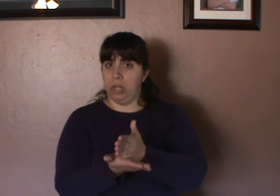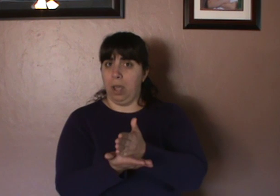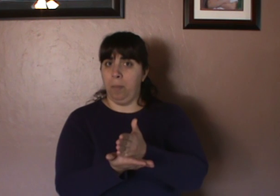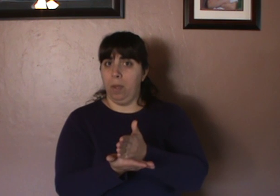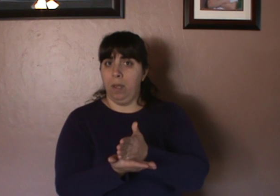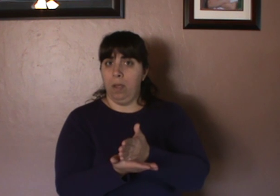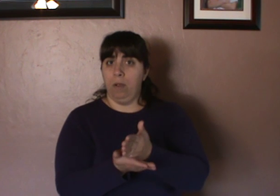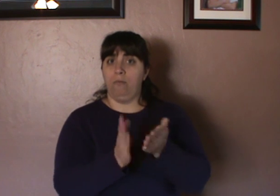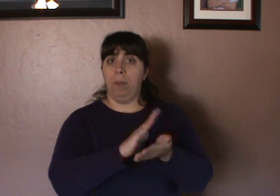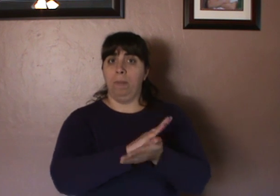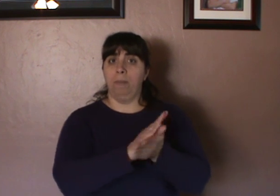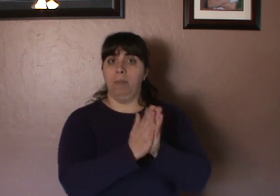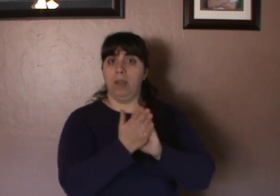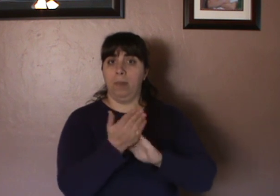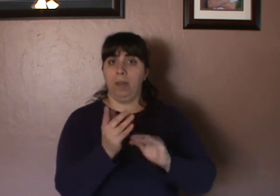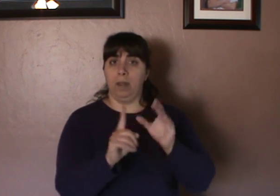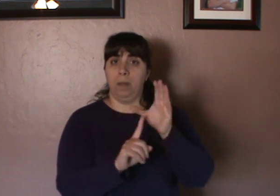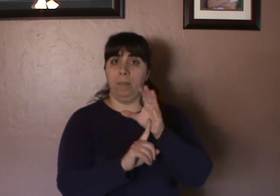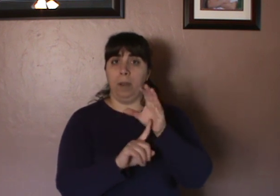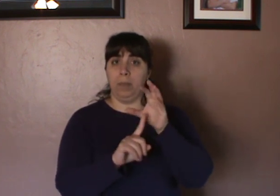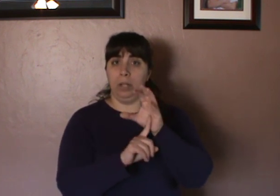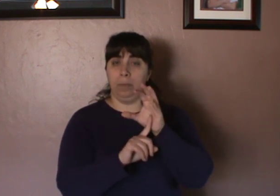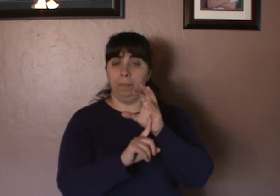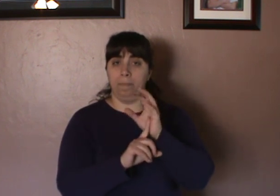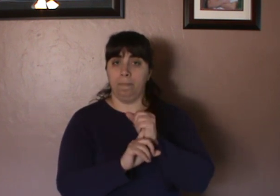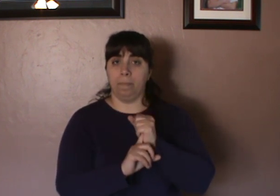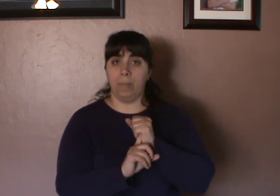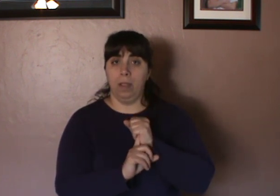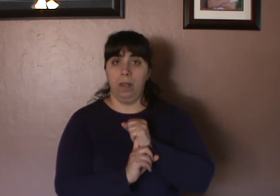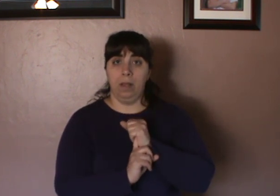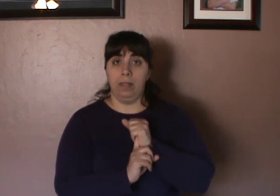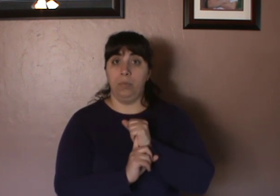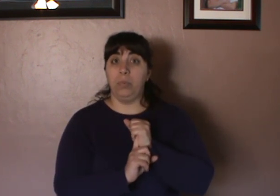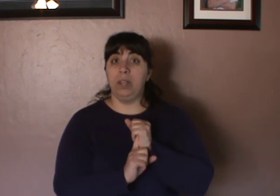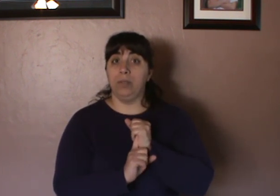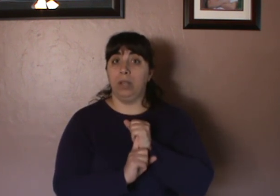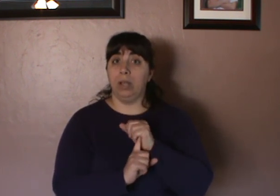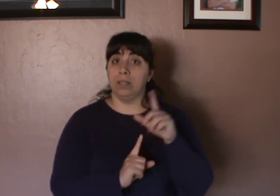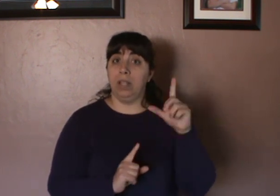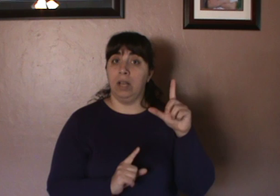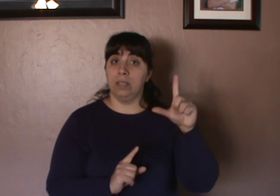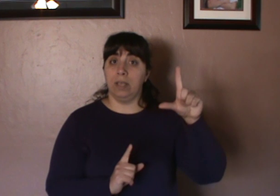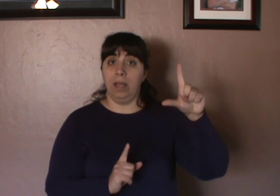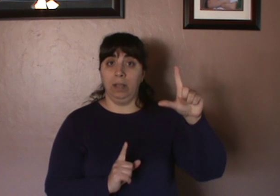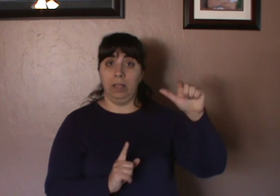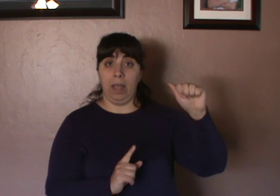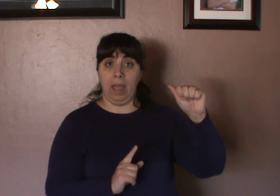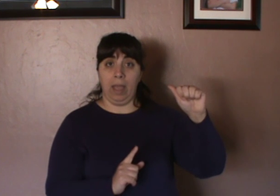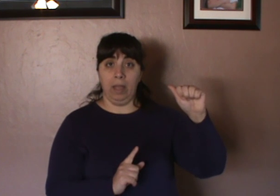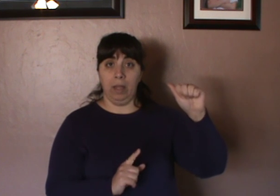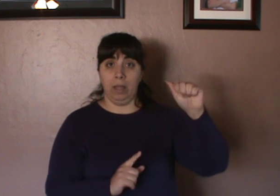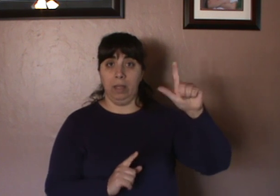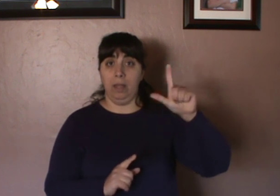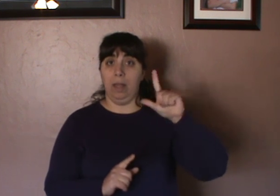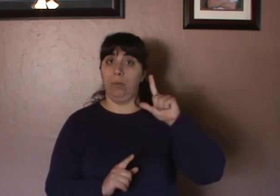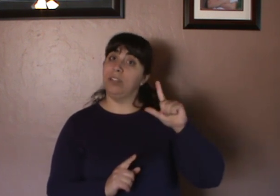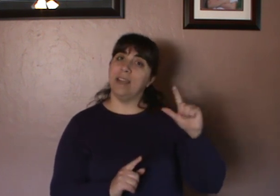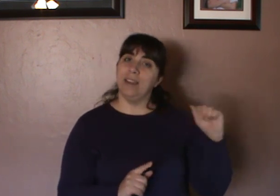stop from becoming popular. And then when we do the laws, L-A, and we'll just kind of go